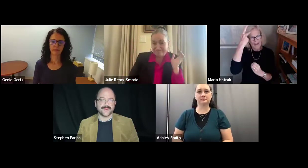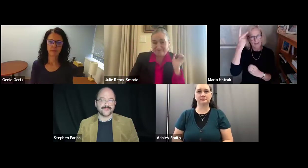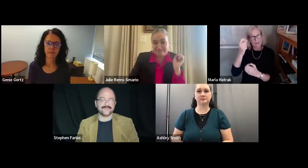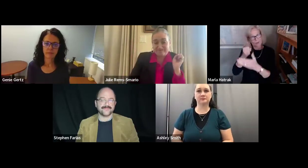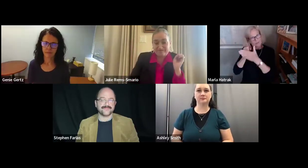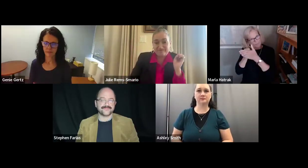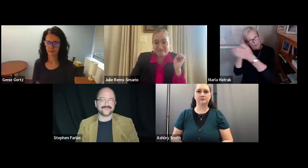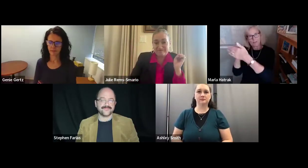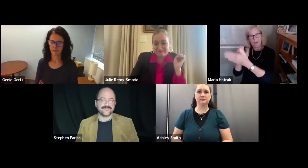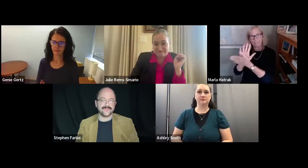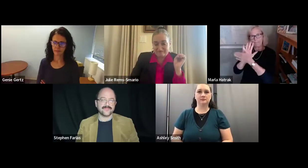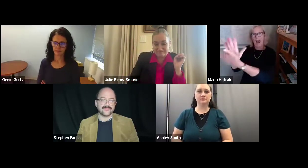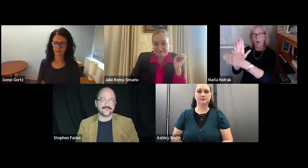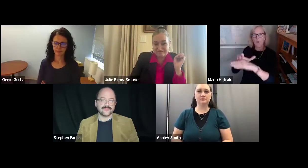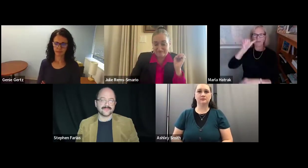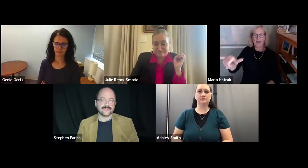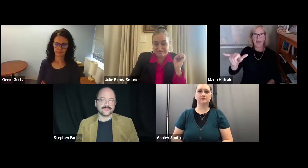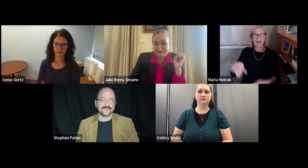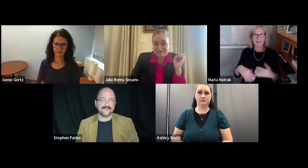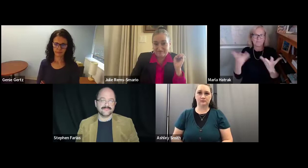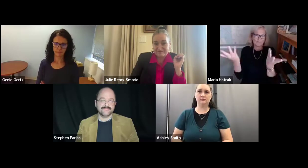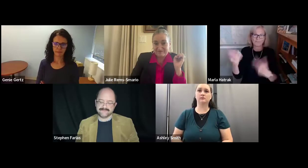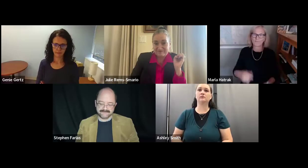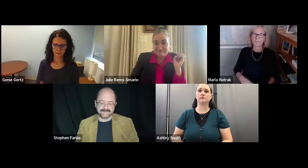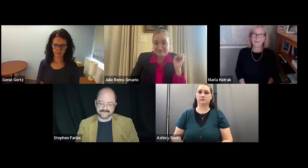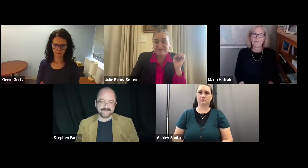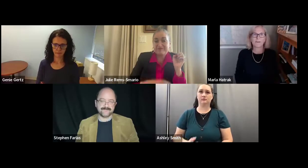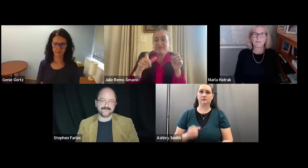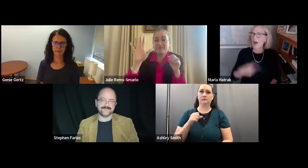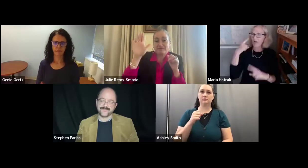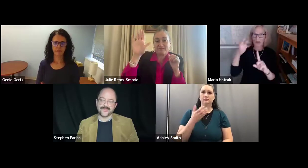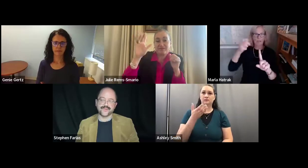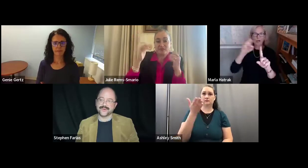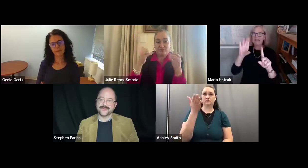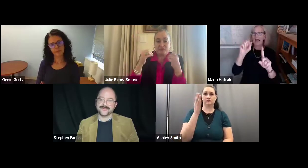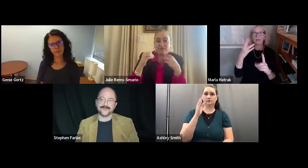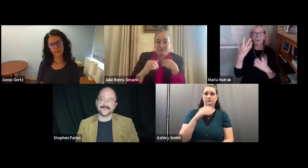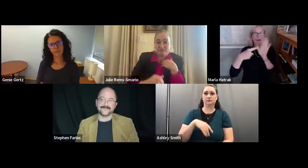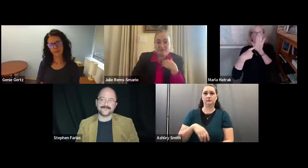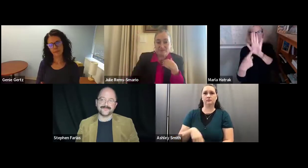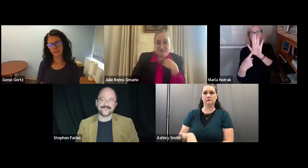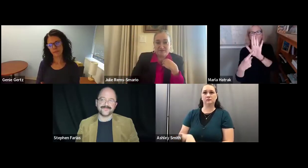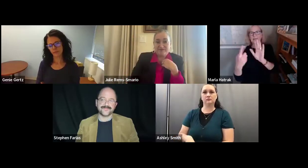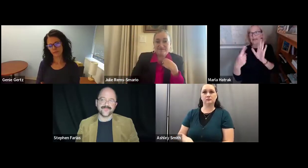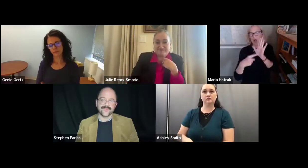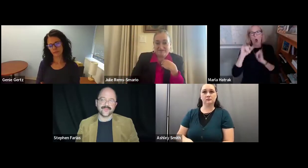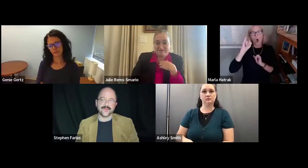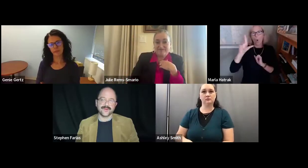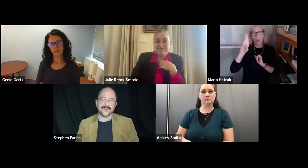a community, we need to have partnerships. So we're pushing back against that type of belief that's systemic and acceptable.